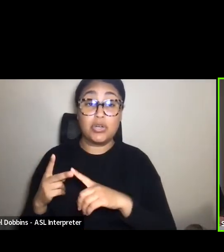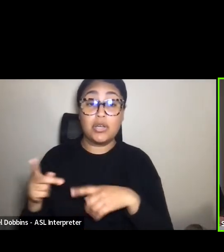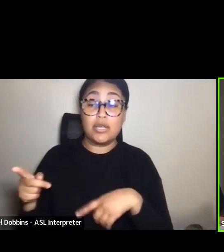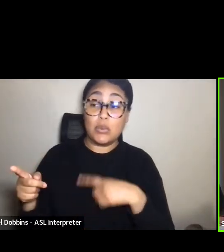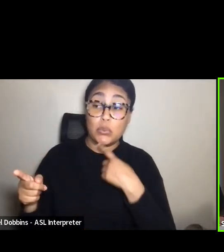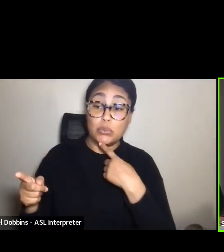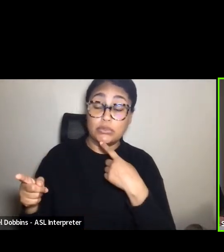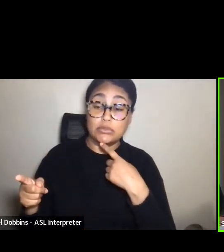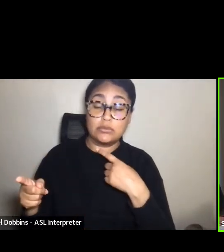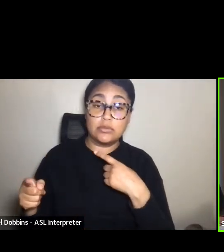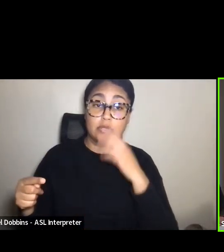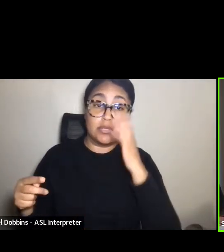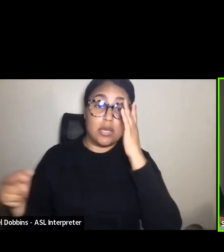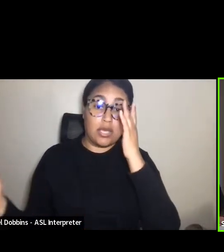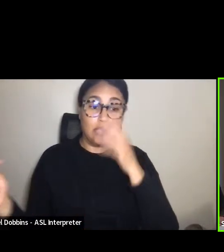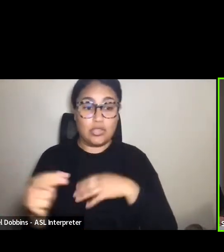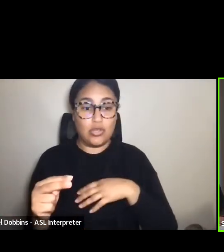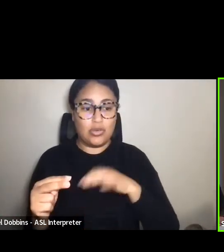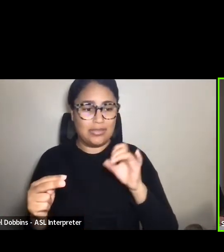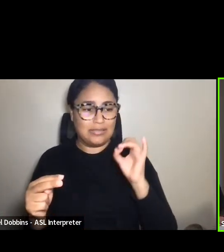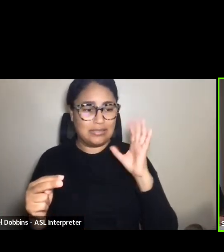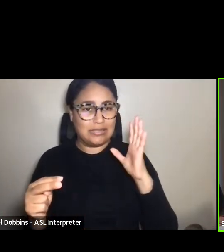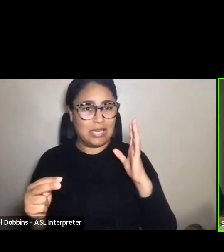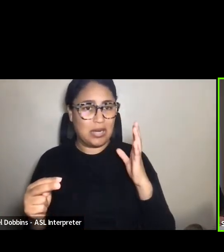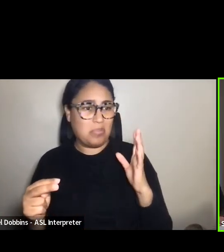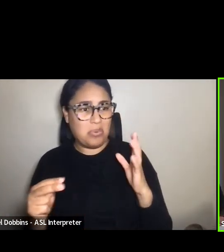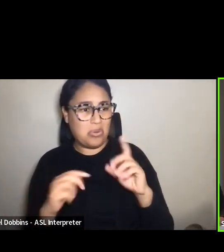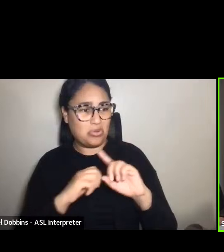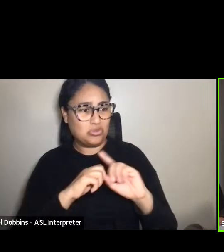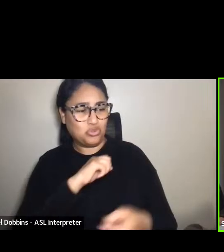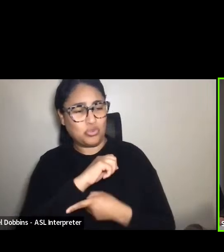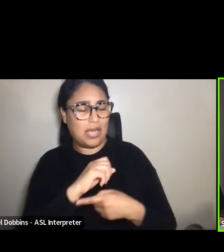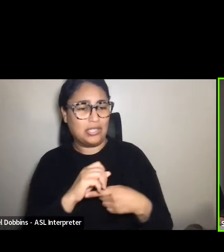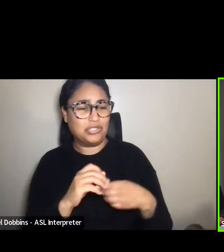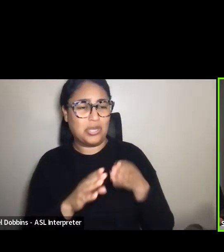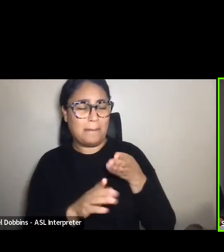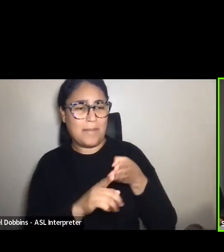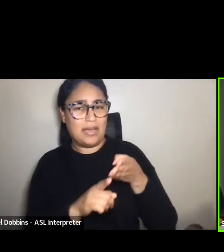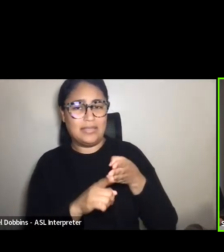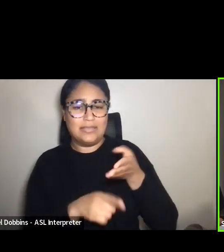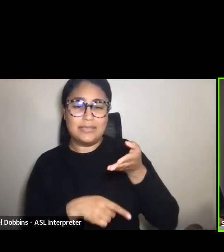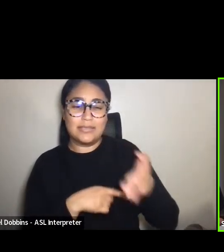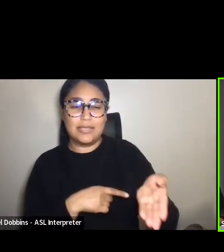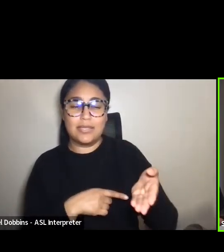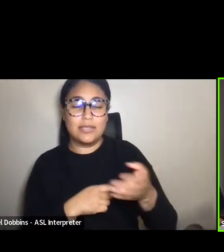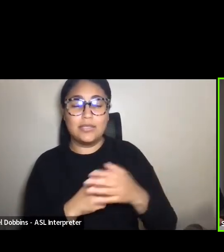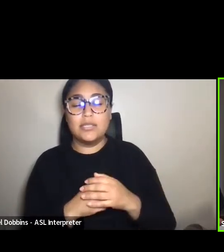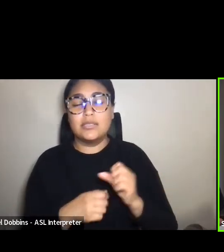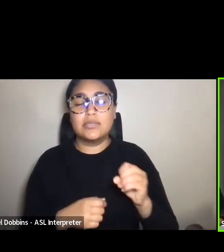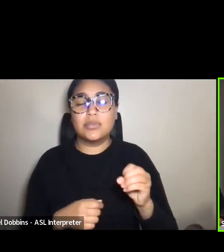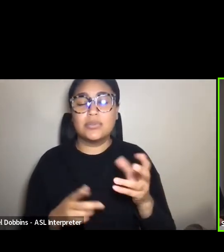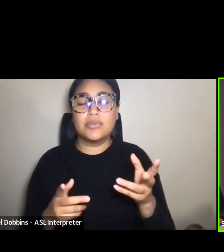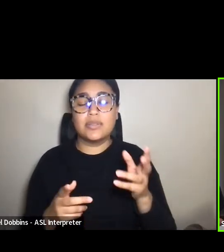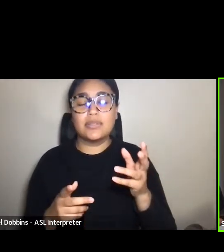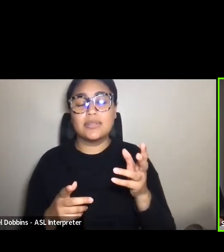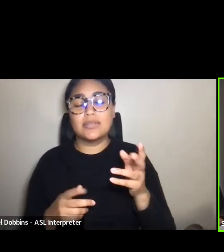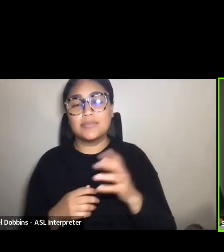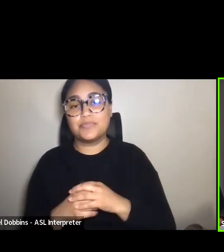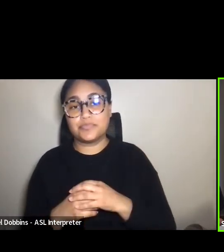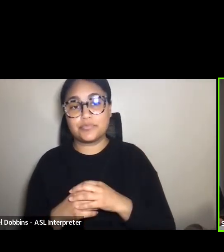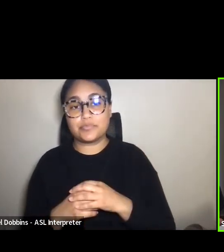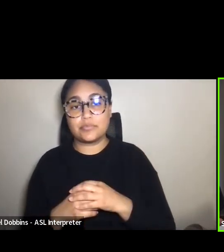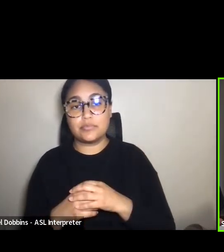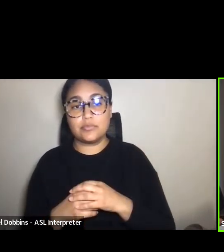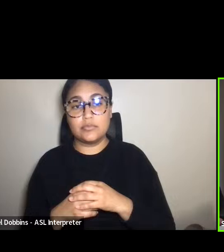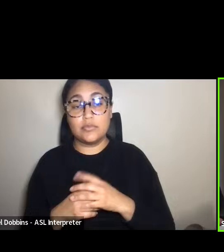say, oh my gosh, you just got a whole bunch of garbage there, you know, or Right. there's some bias there. So that's why